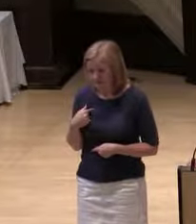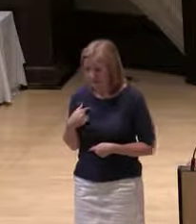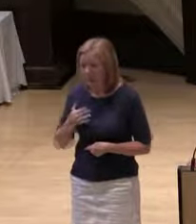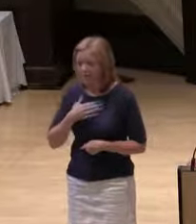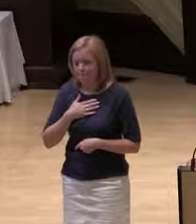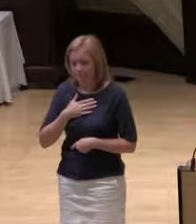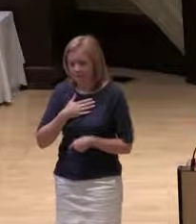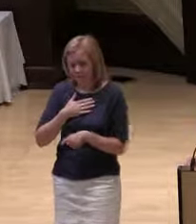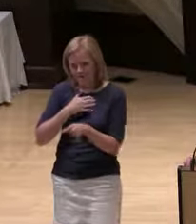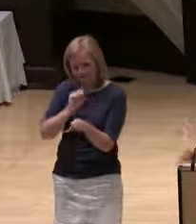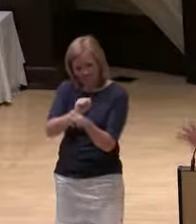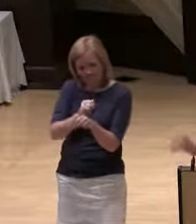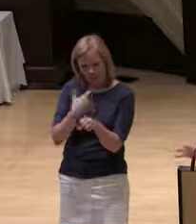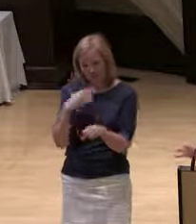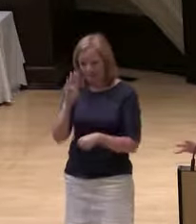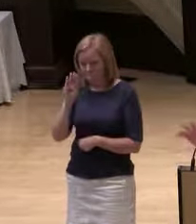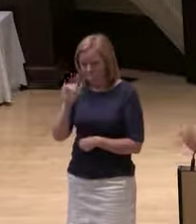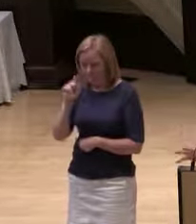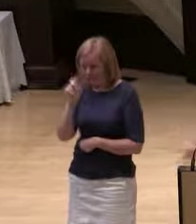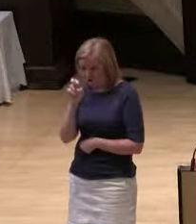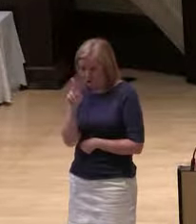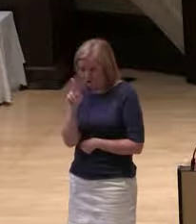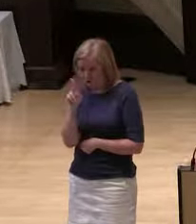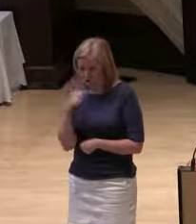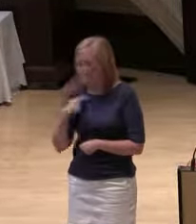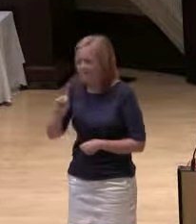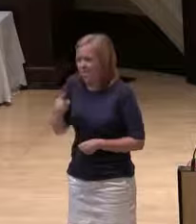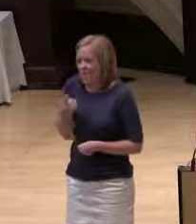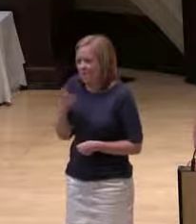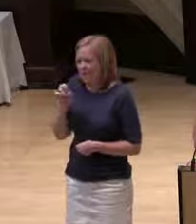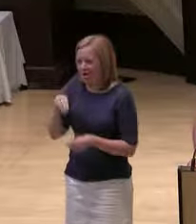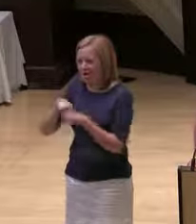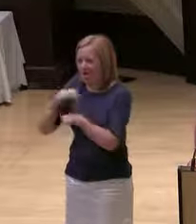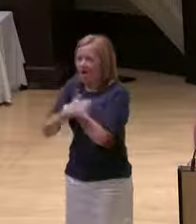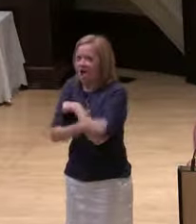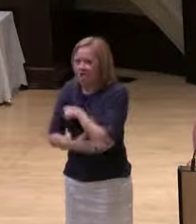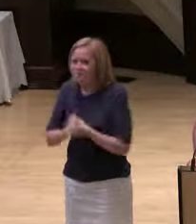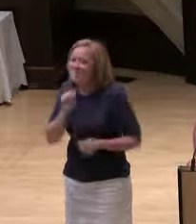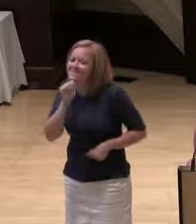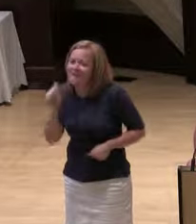career I'm a banker, I'm probably the only banker in this country that doesn't golf.